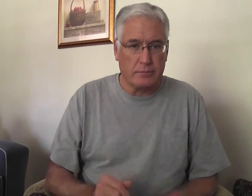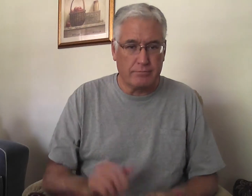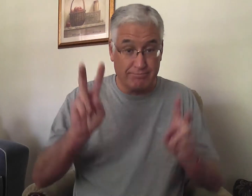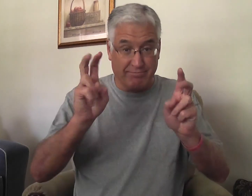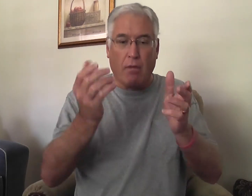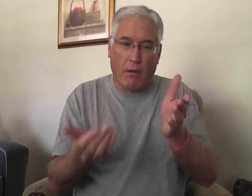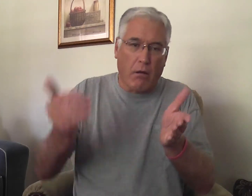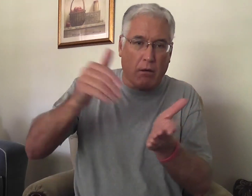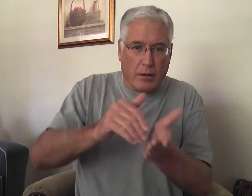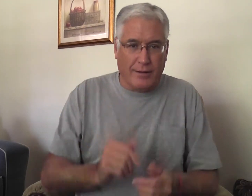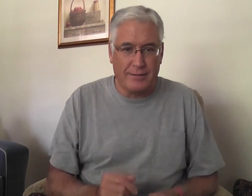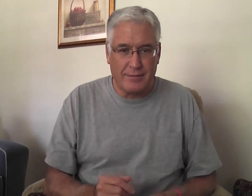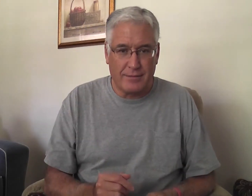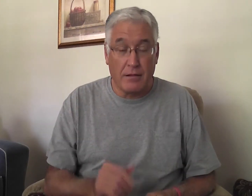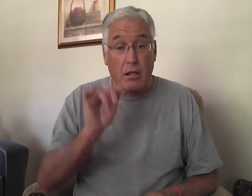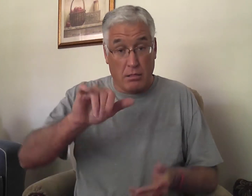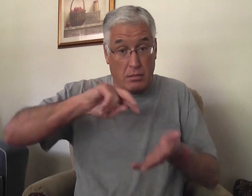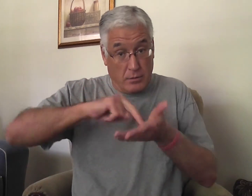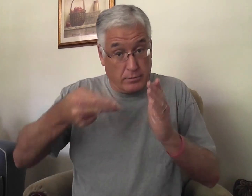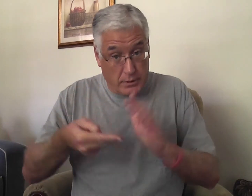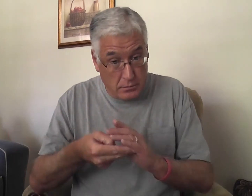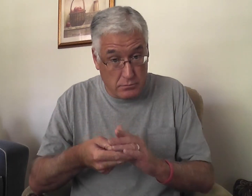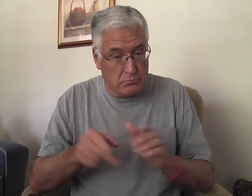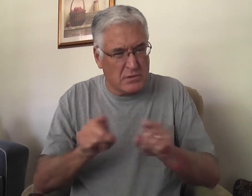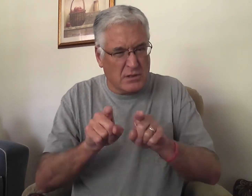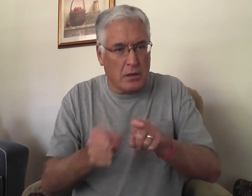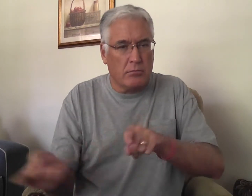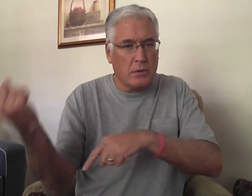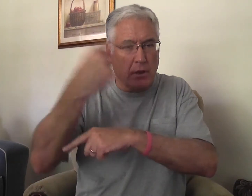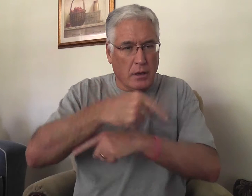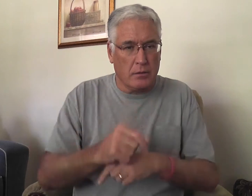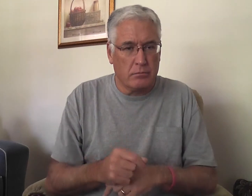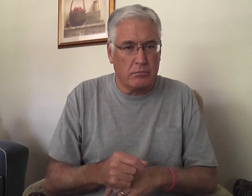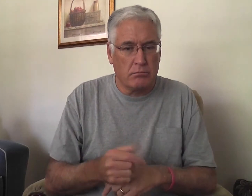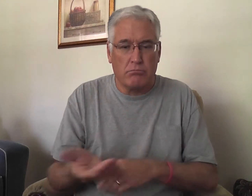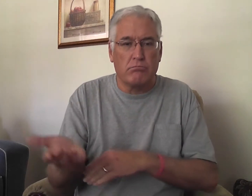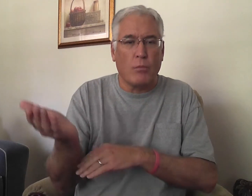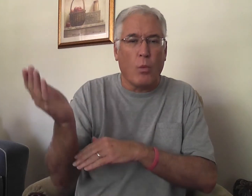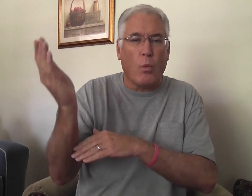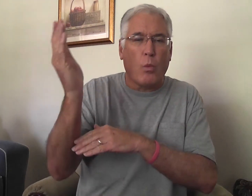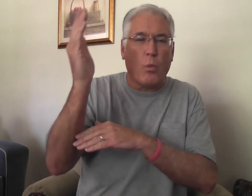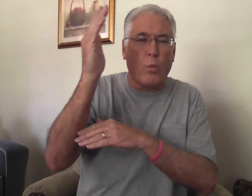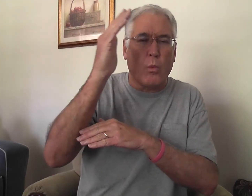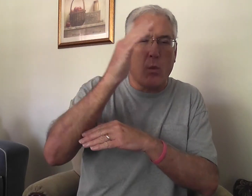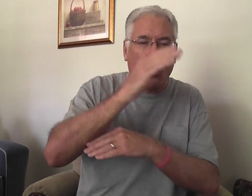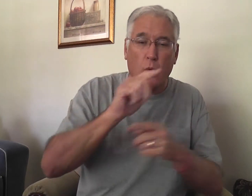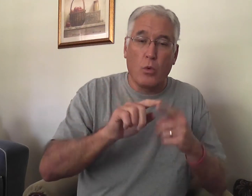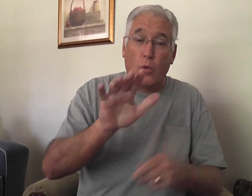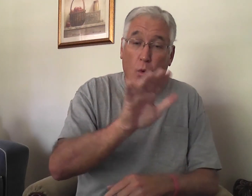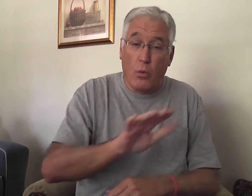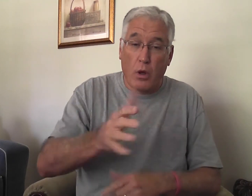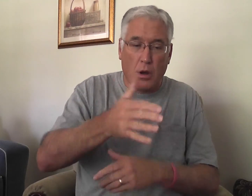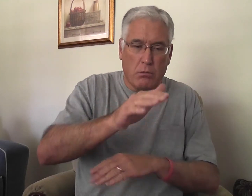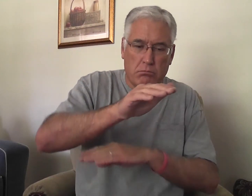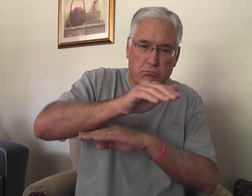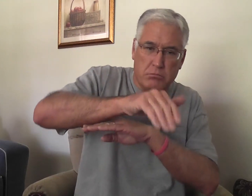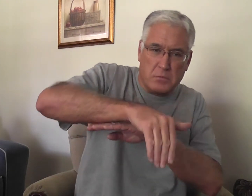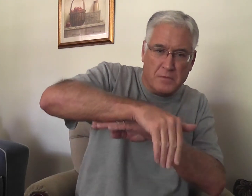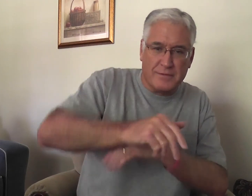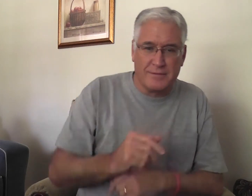It says again, again. That means that it's the same day, all day, in the same